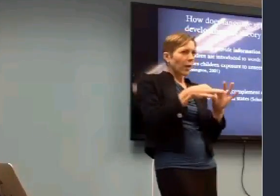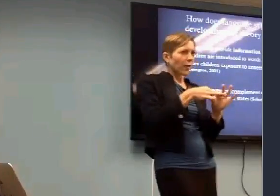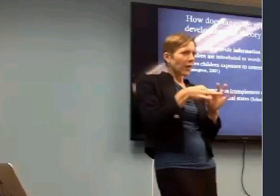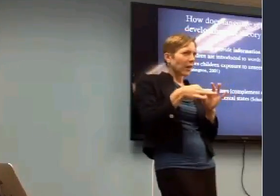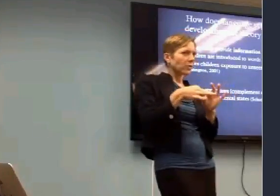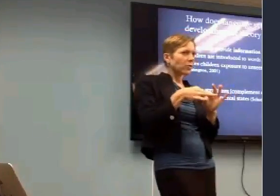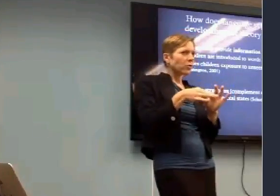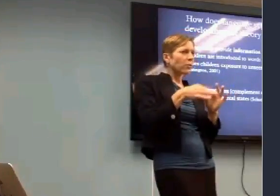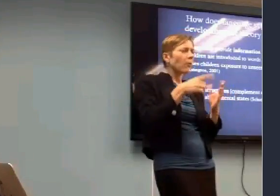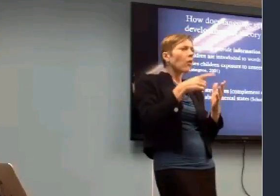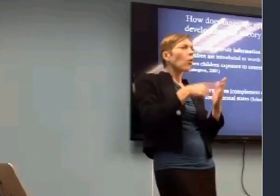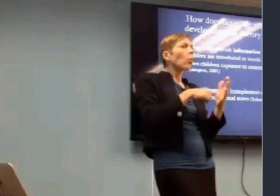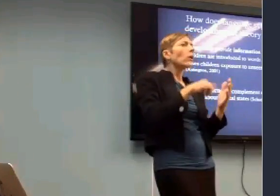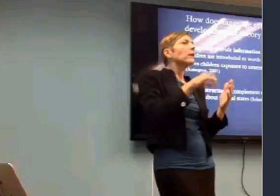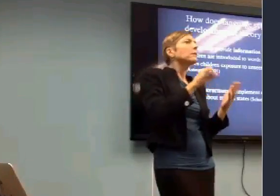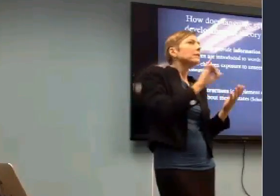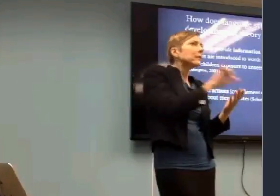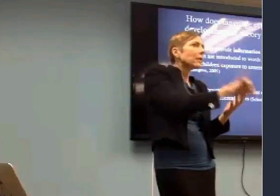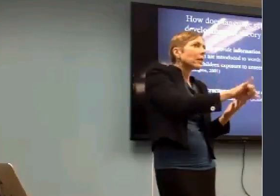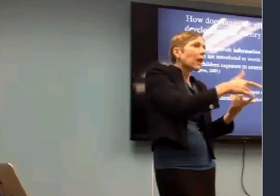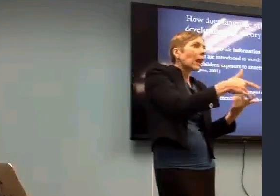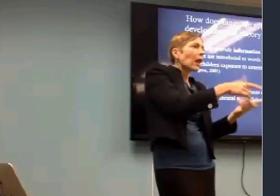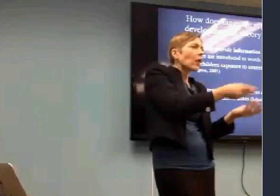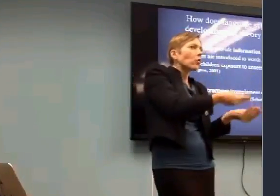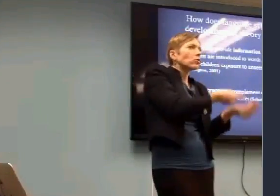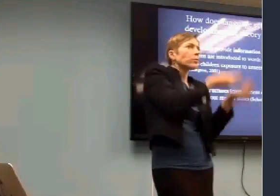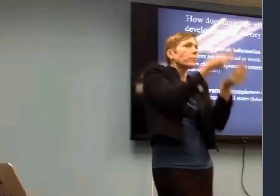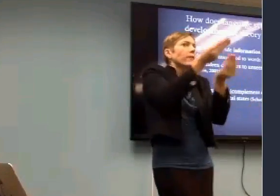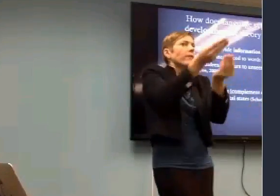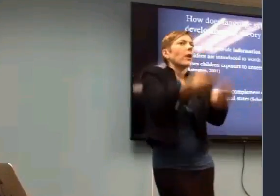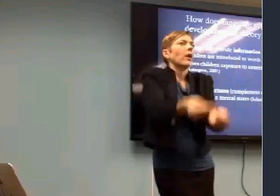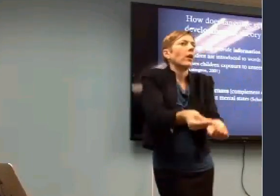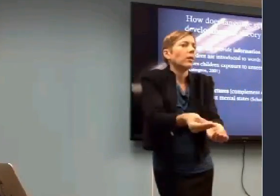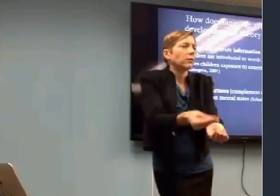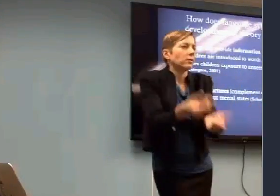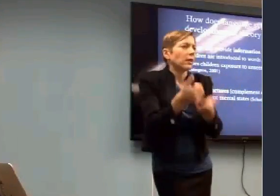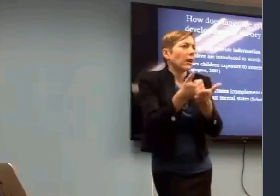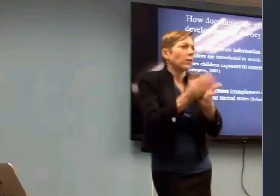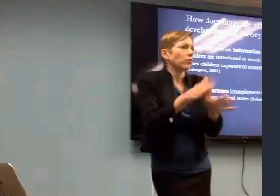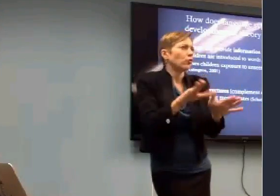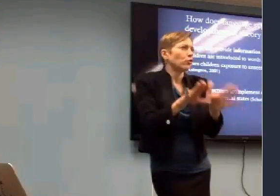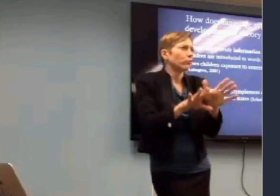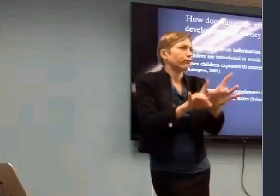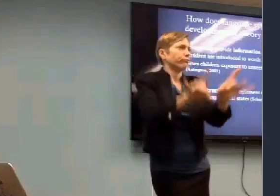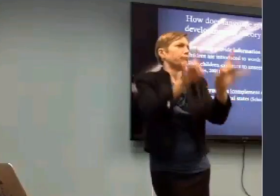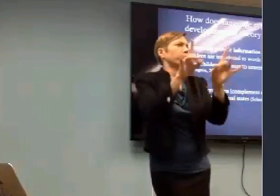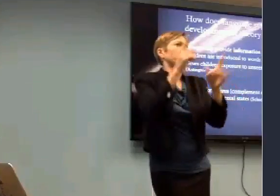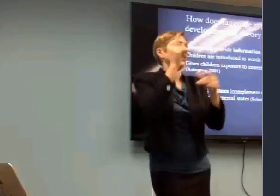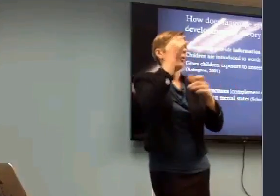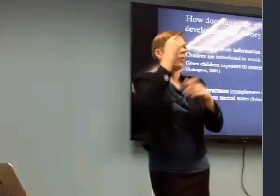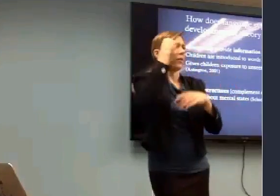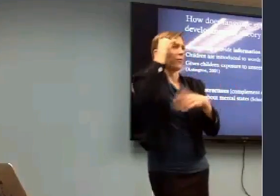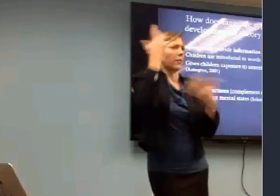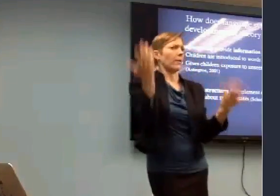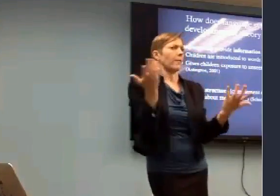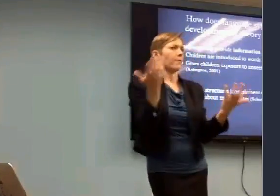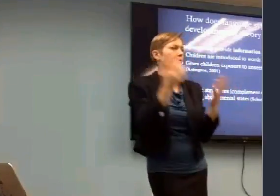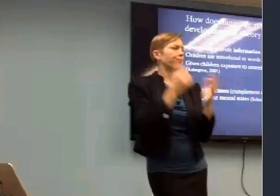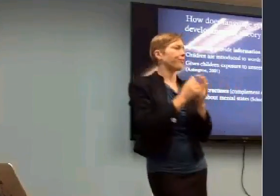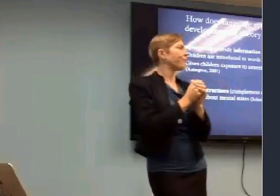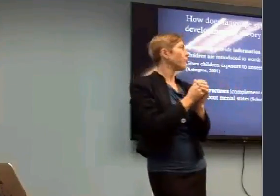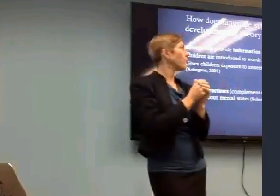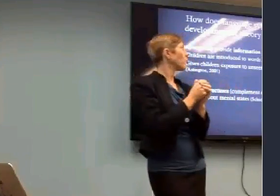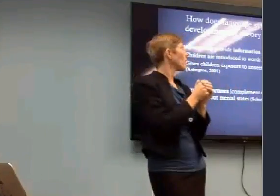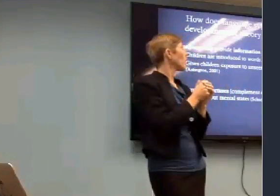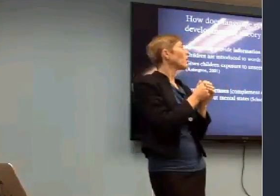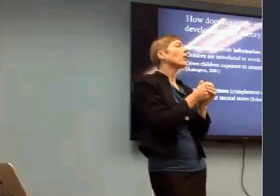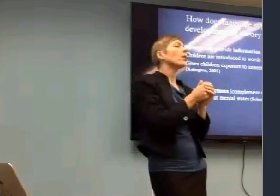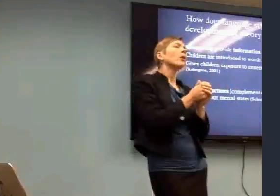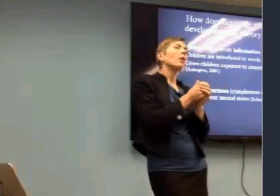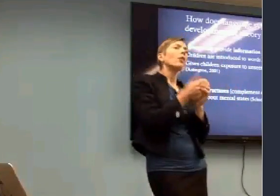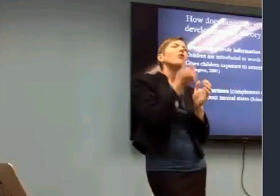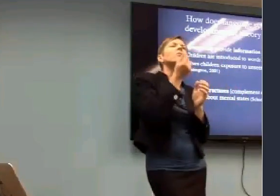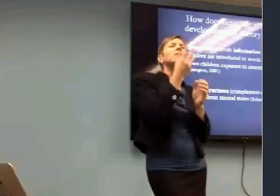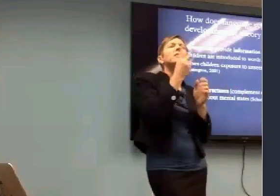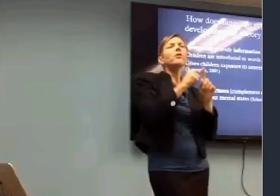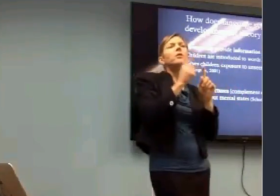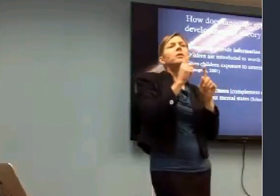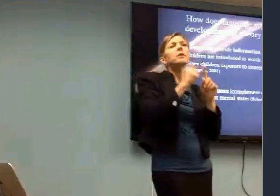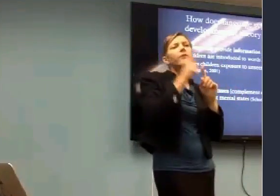what does that tell us about the nature of that relationship? What is language providing to these children to help and support